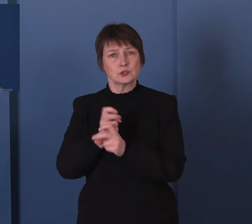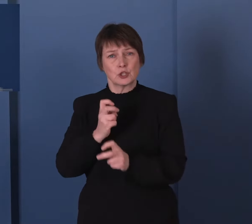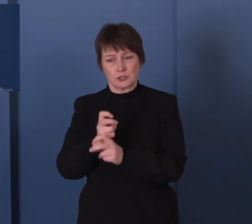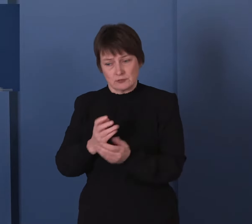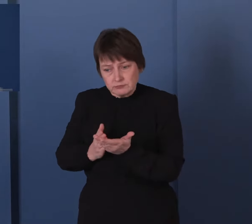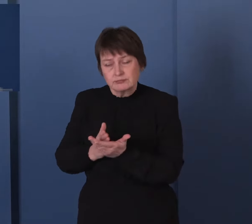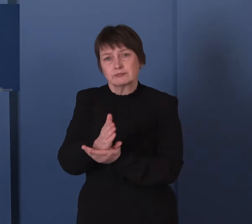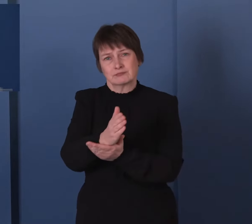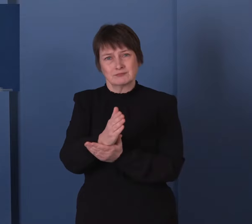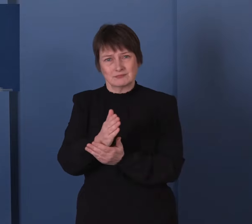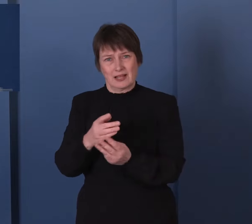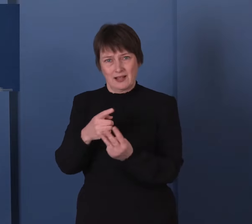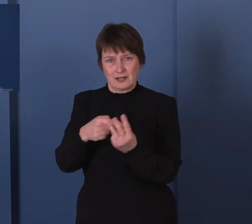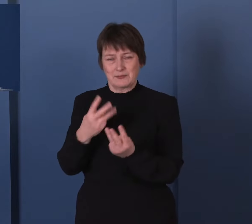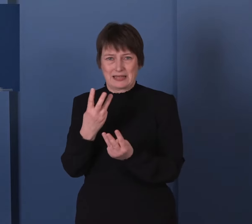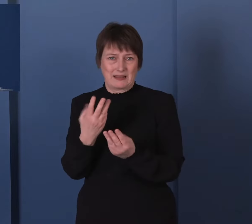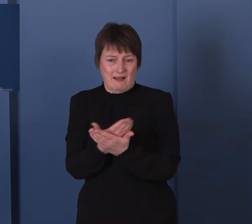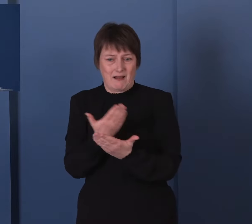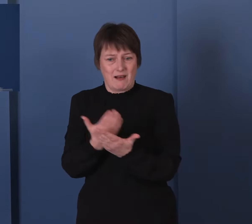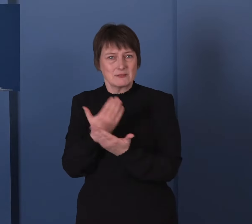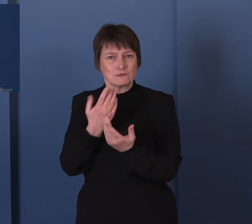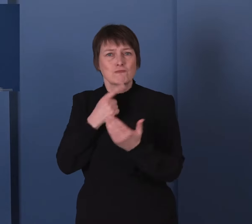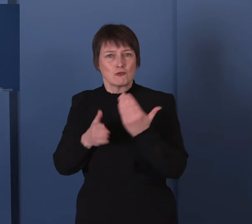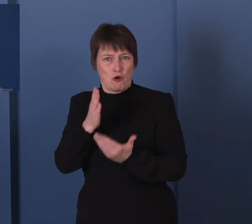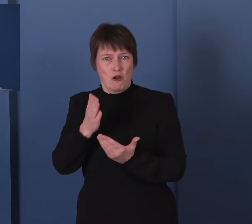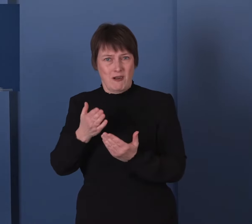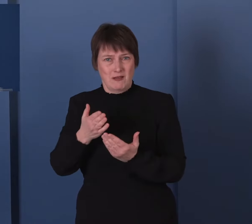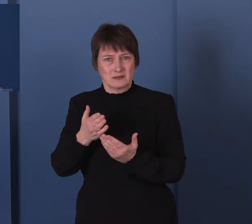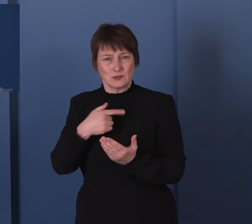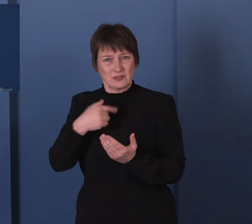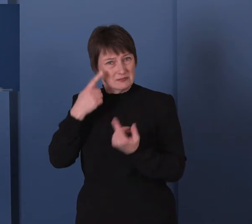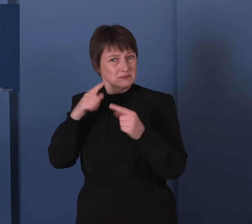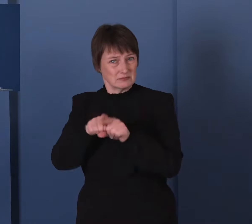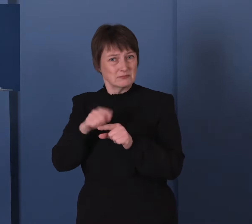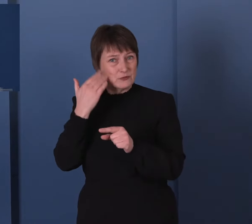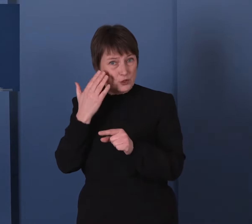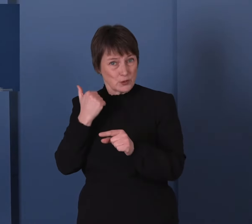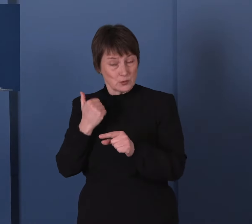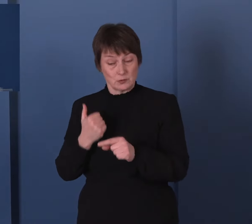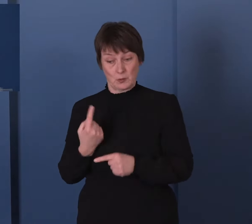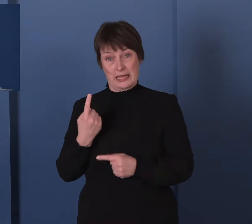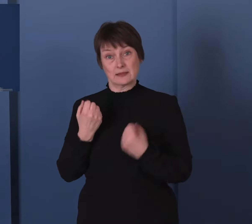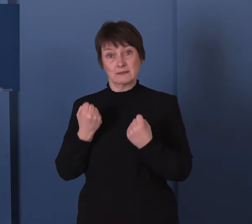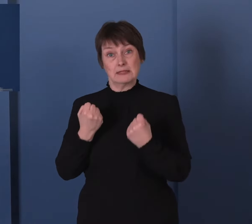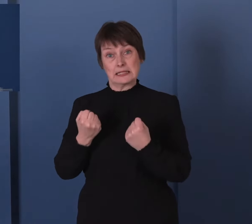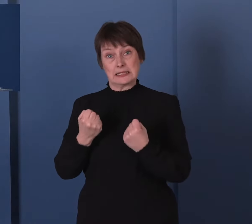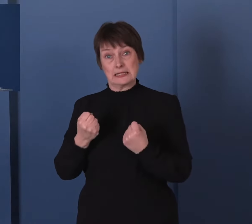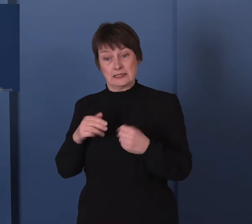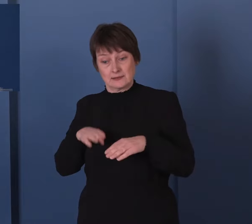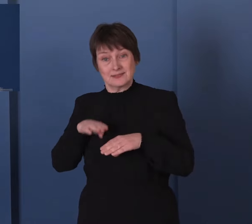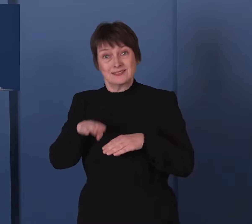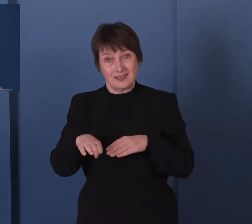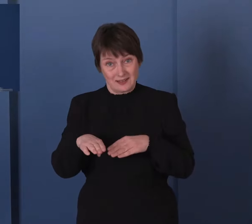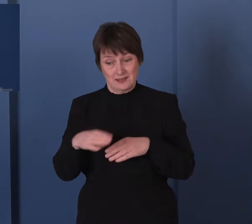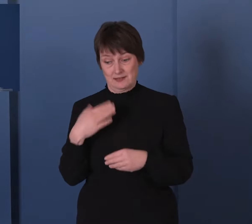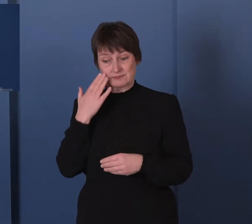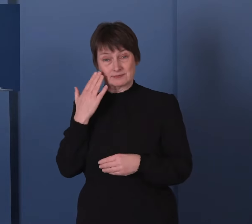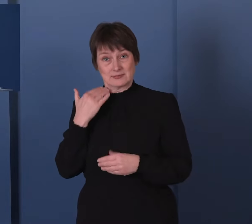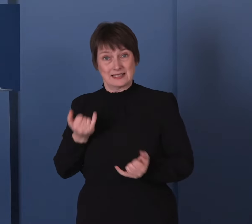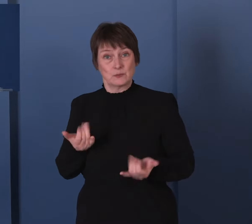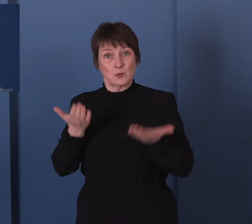exactly what we did this morning. An important step was taken this morning in having a new legislation in